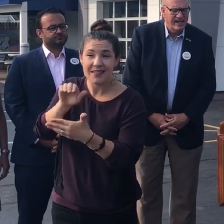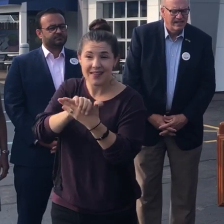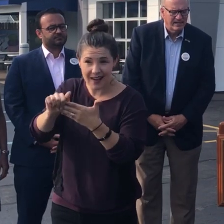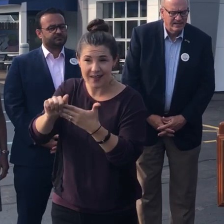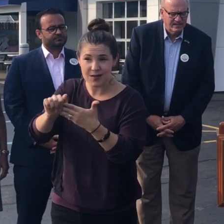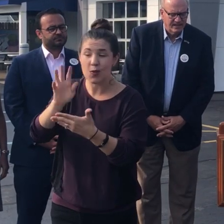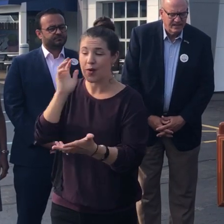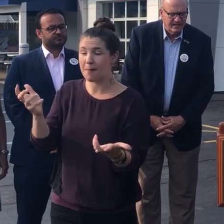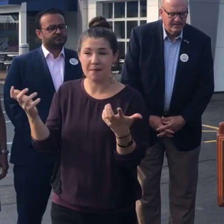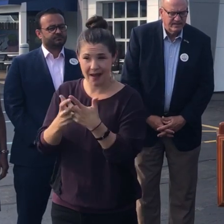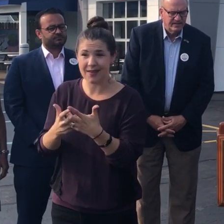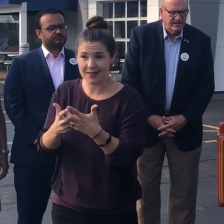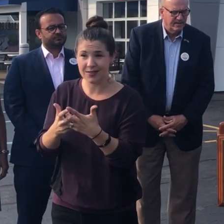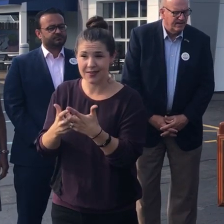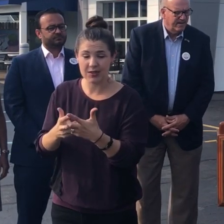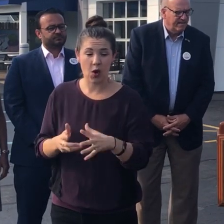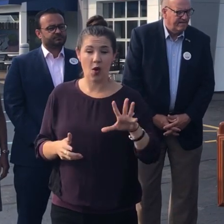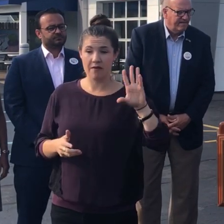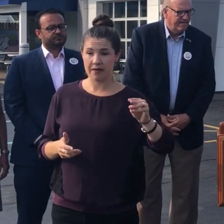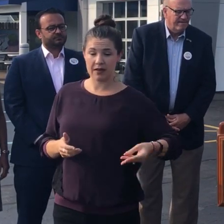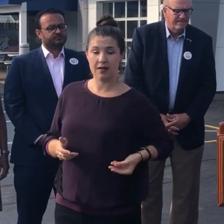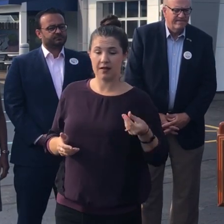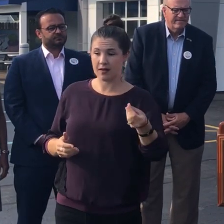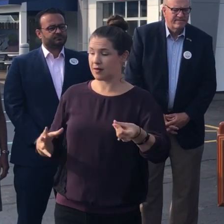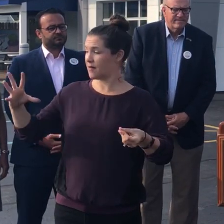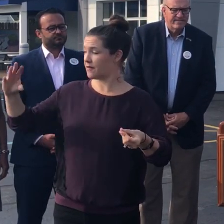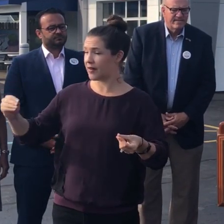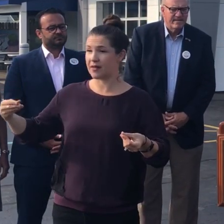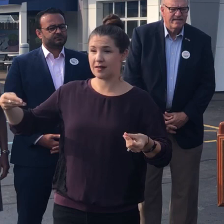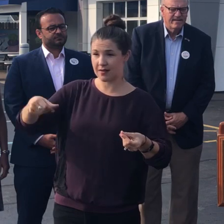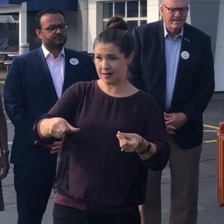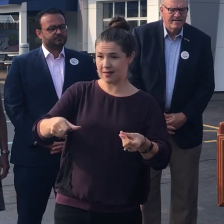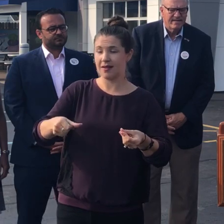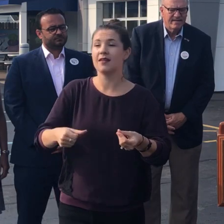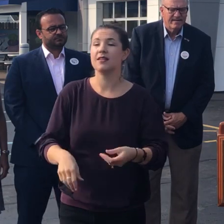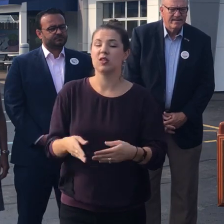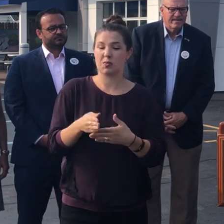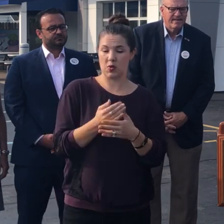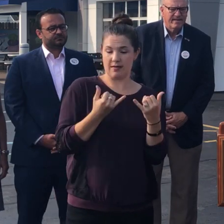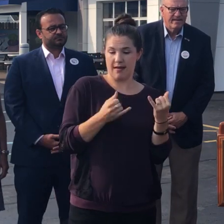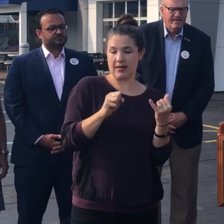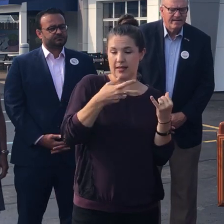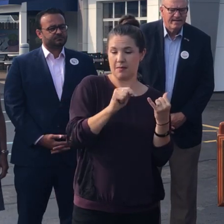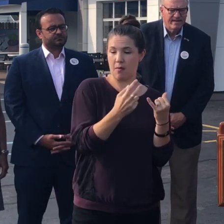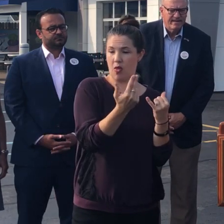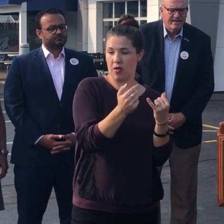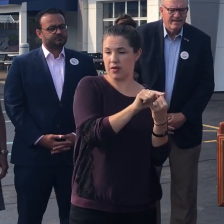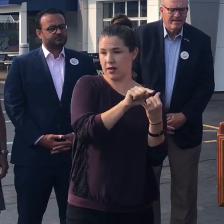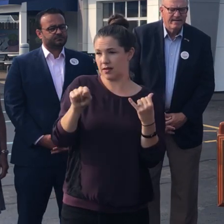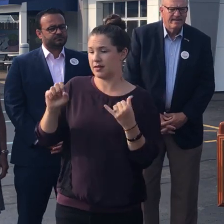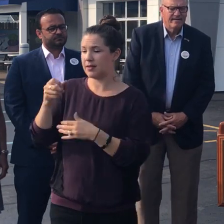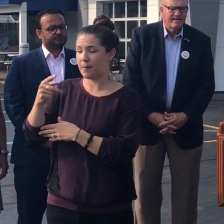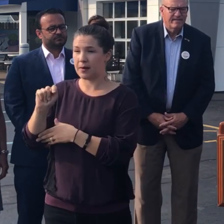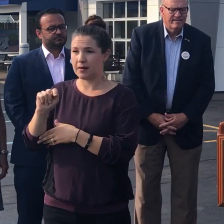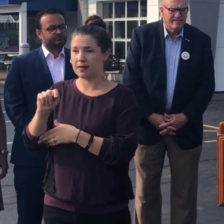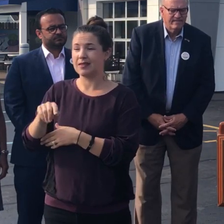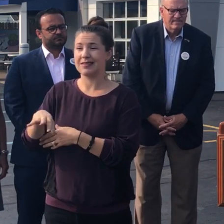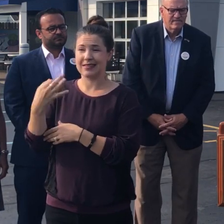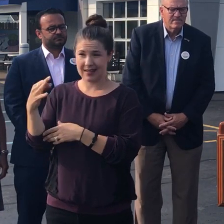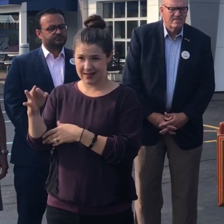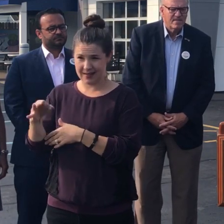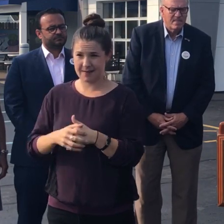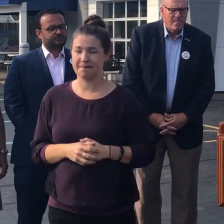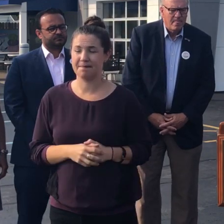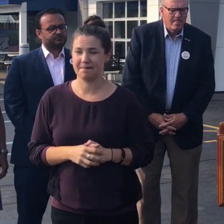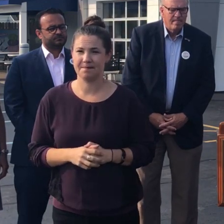will be matched with an additional $50 between September 13th today and September 19th. And